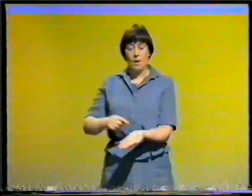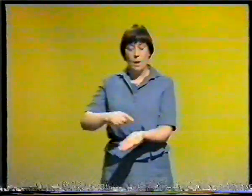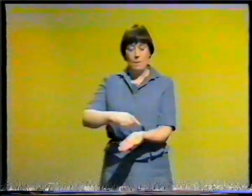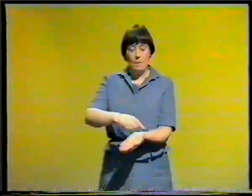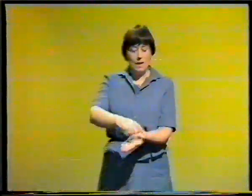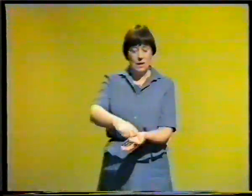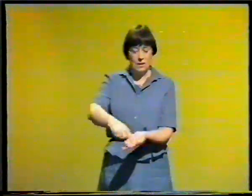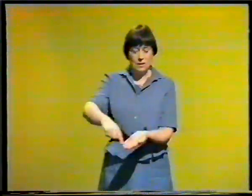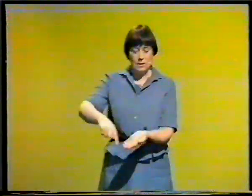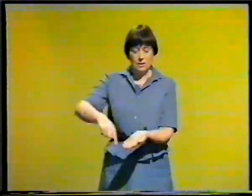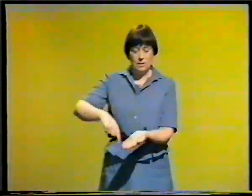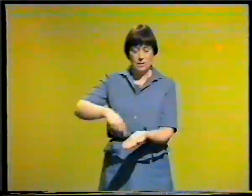Plate.